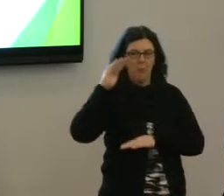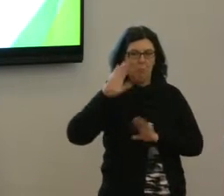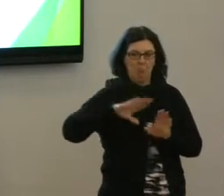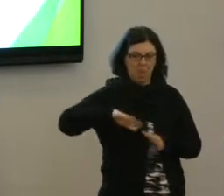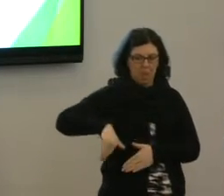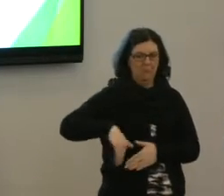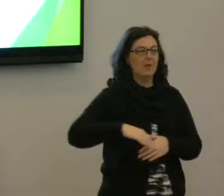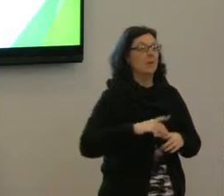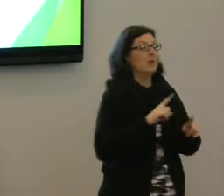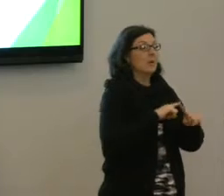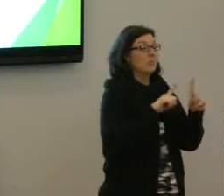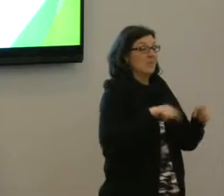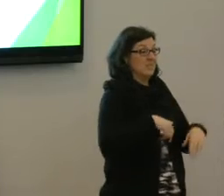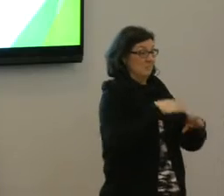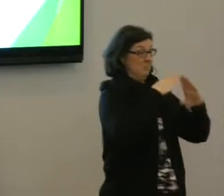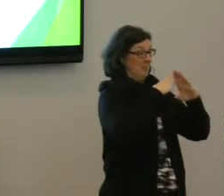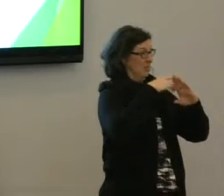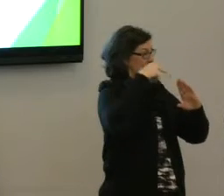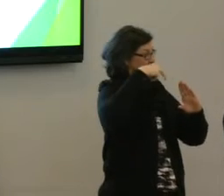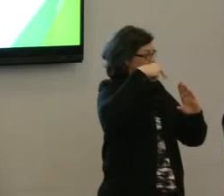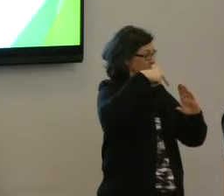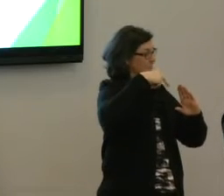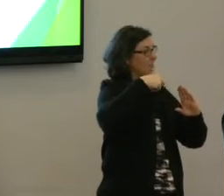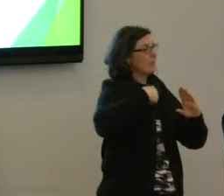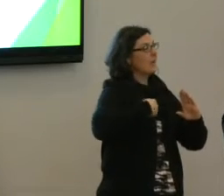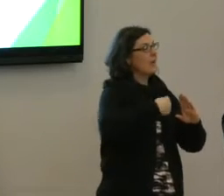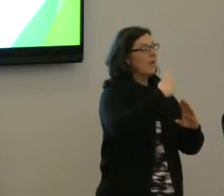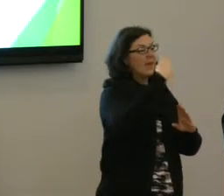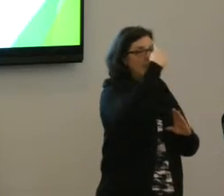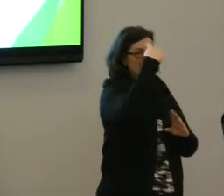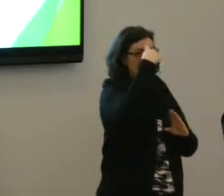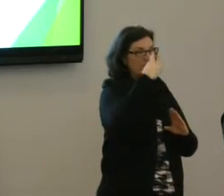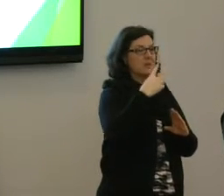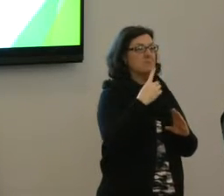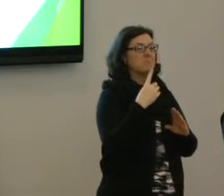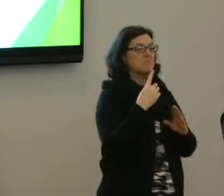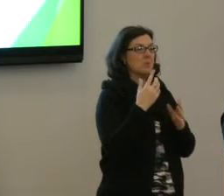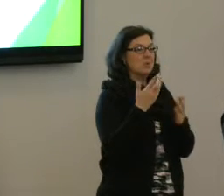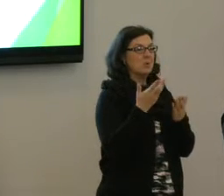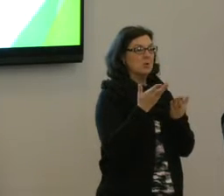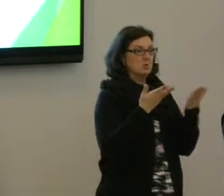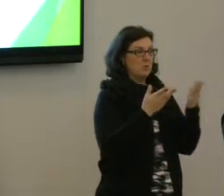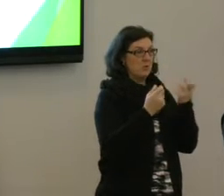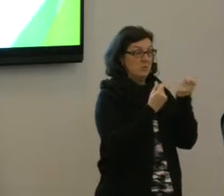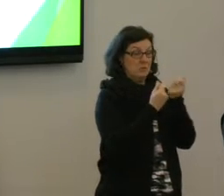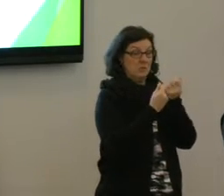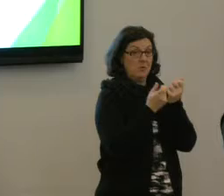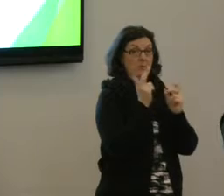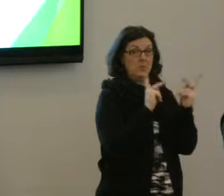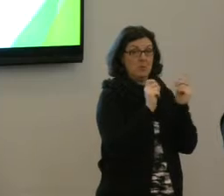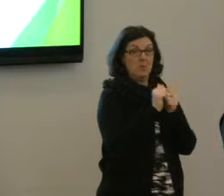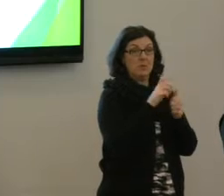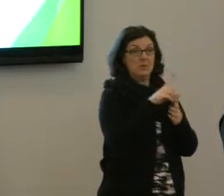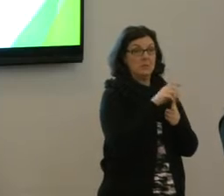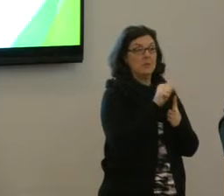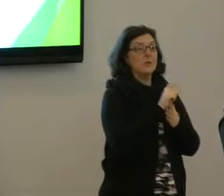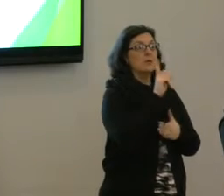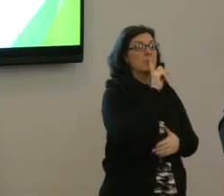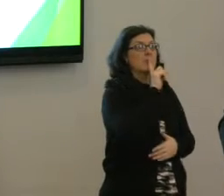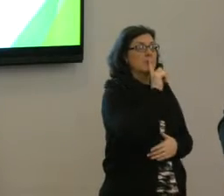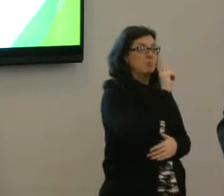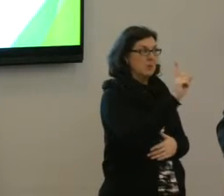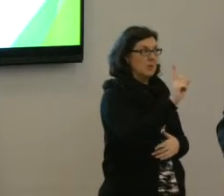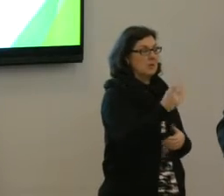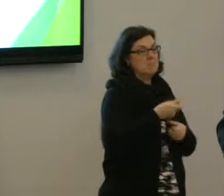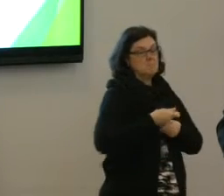this particular barrier, which I think the rising tide of services and supports for people with disabilities has